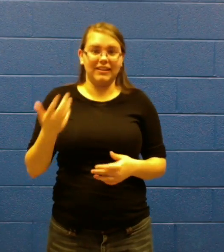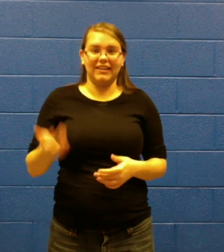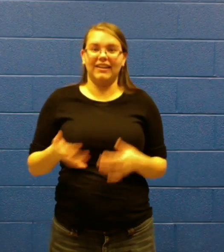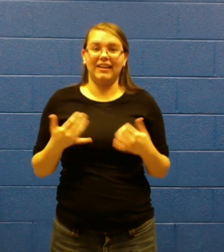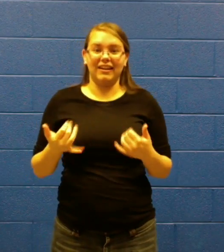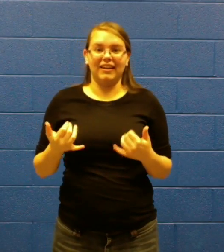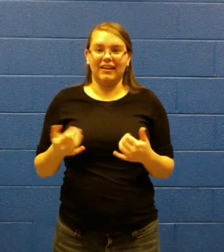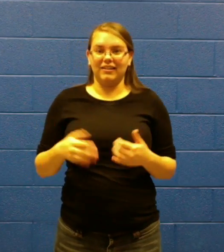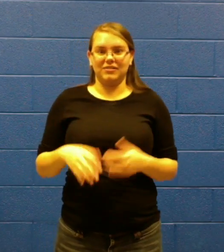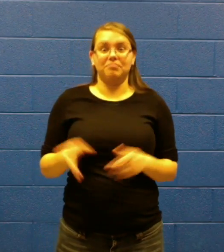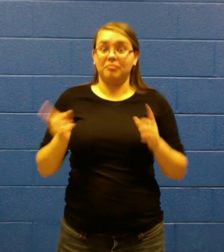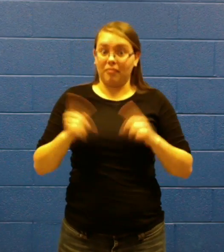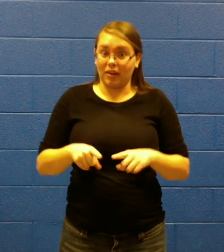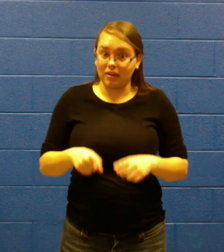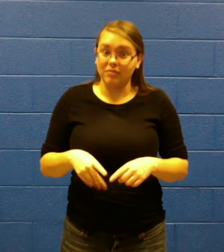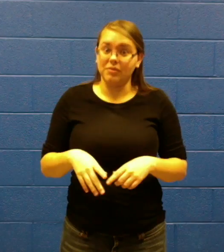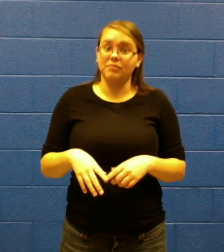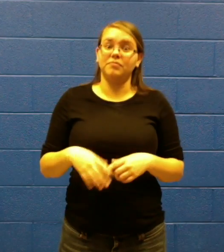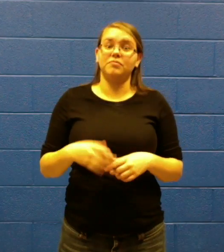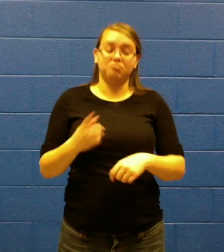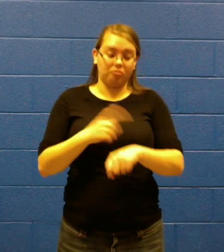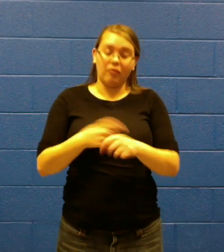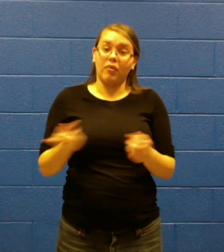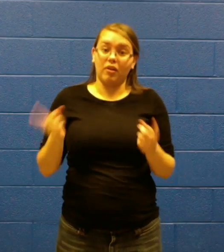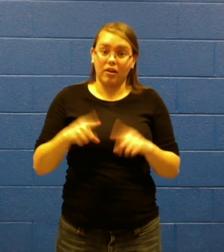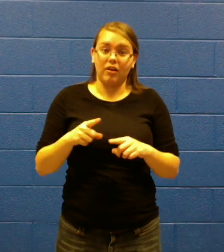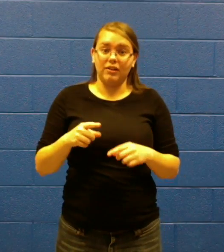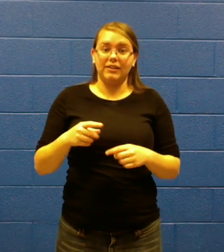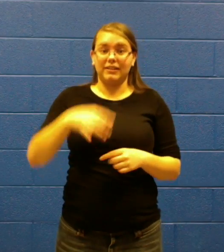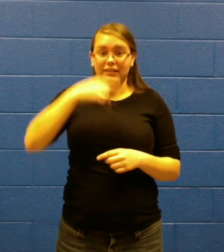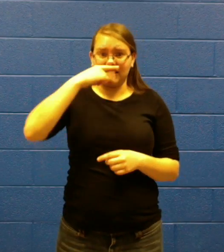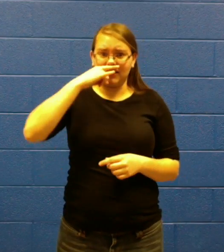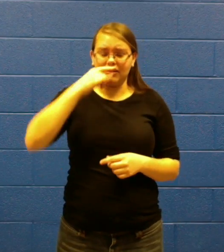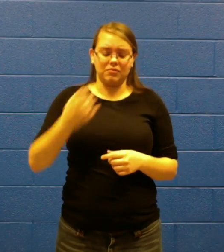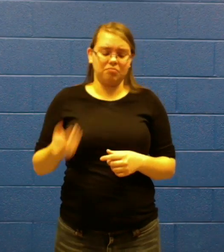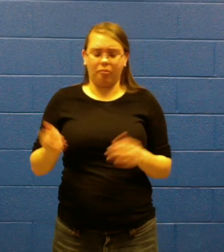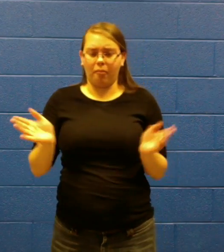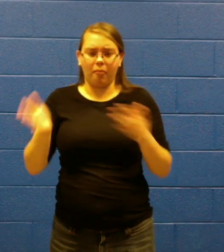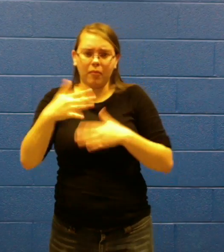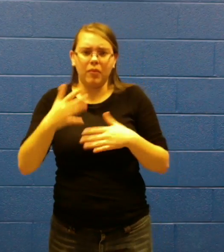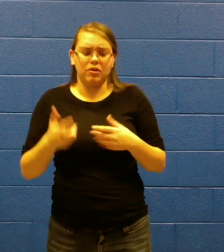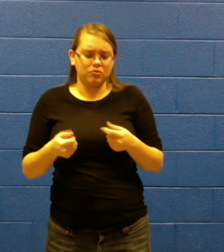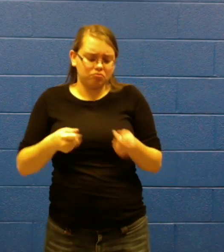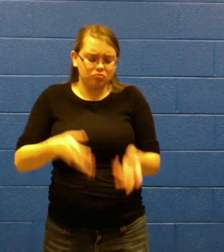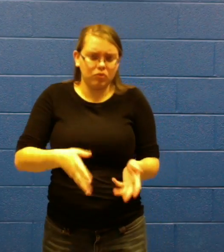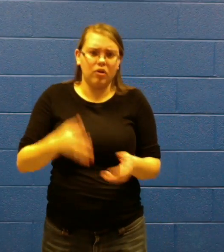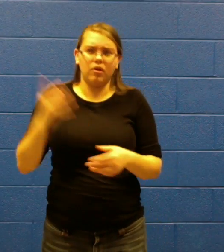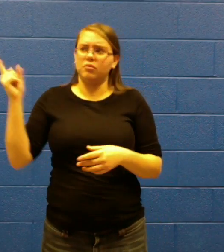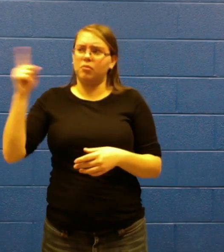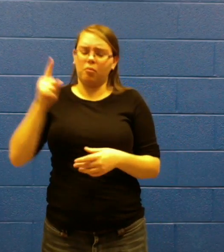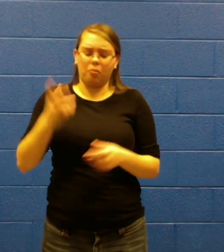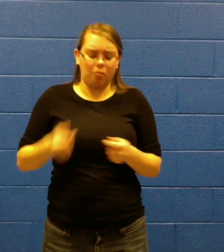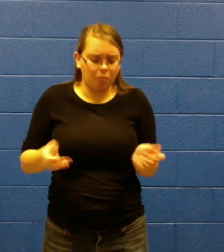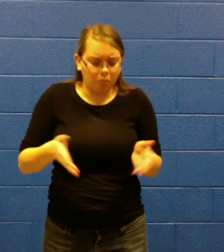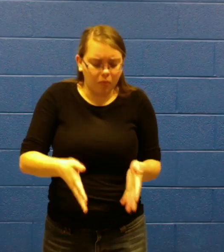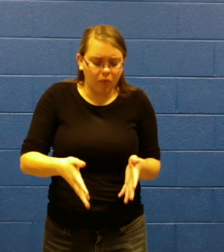yard. I find it hilarious. My mom does not. But now every time the mail lady comes,